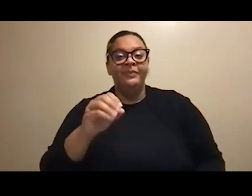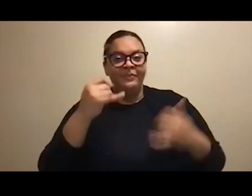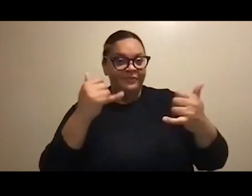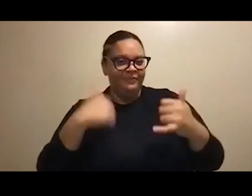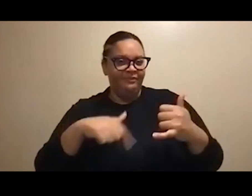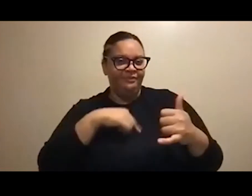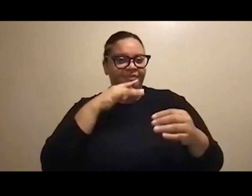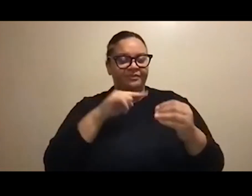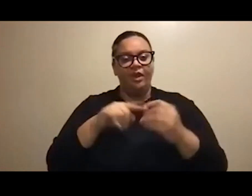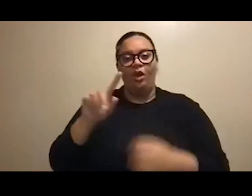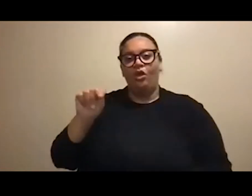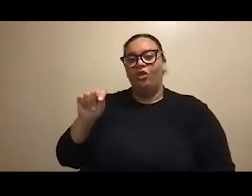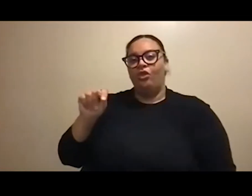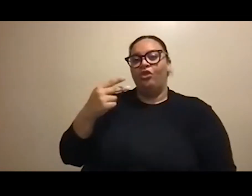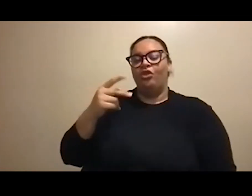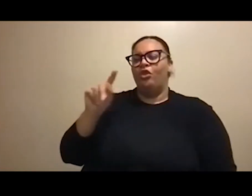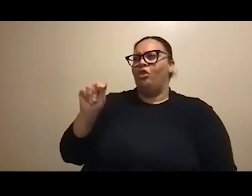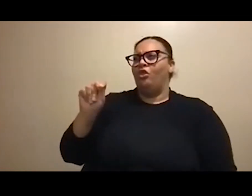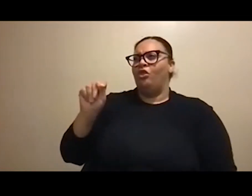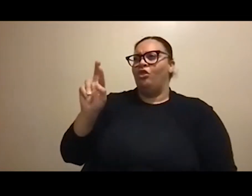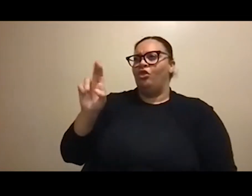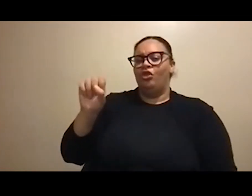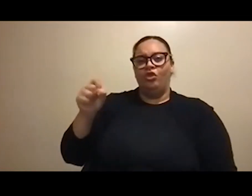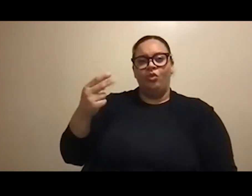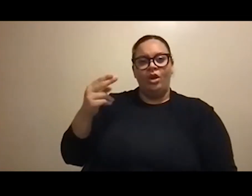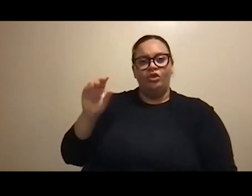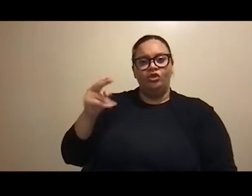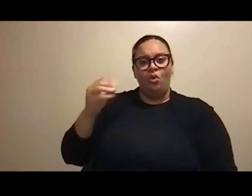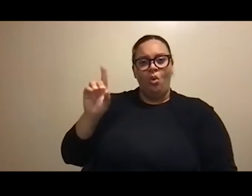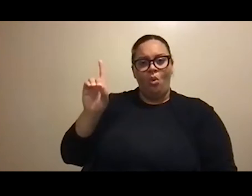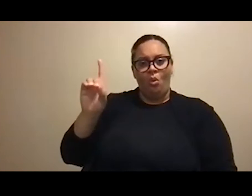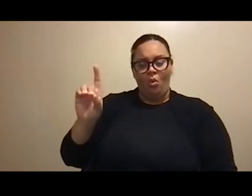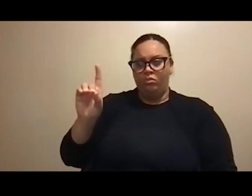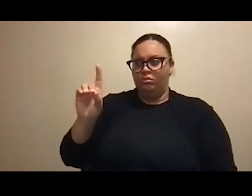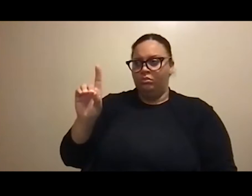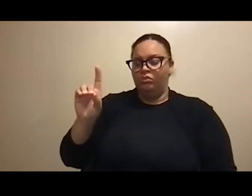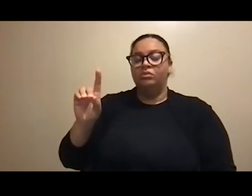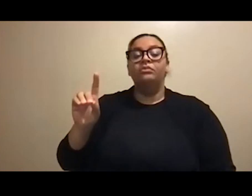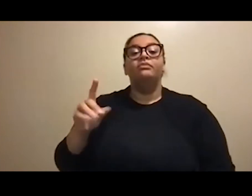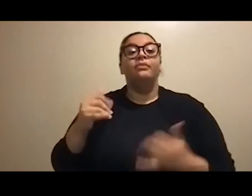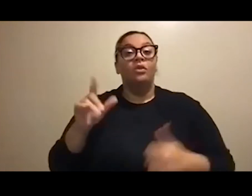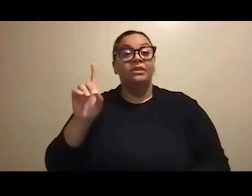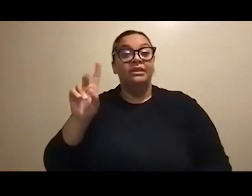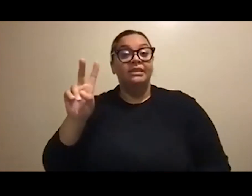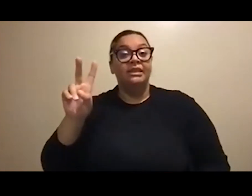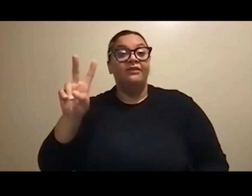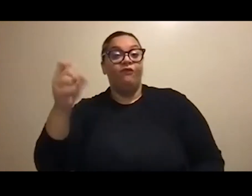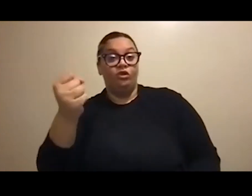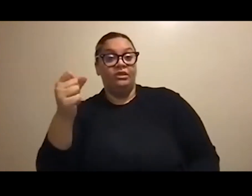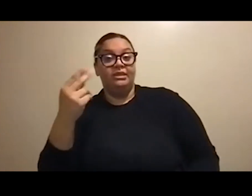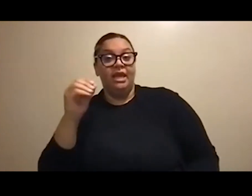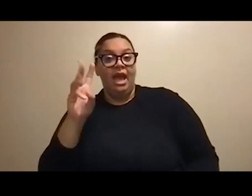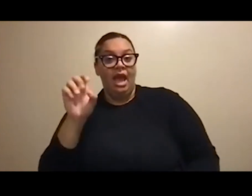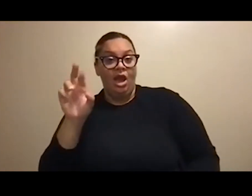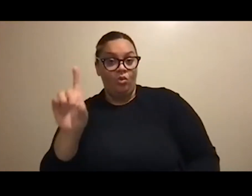threshold. We're in 2008 in a case called DC versus Heller. As I've indicated, the